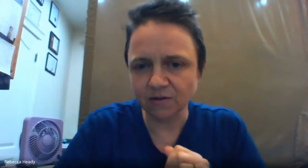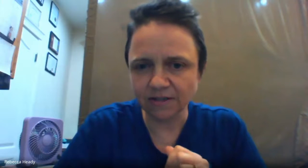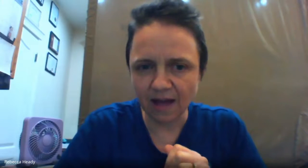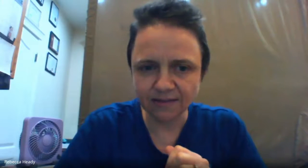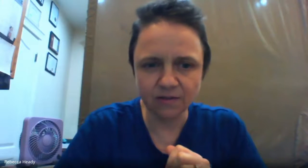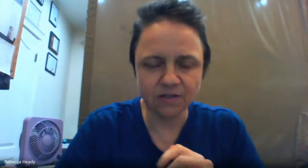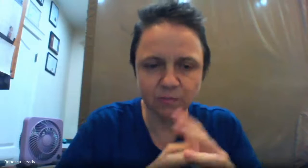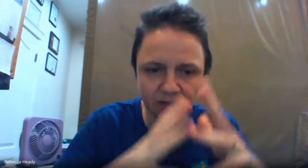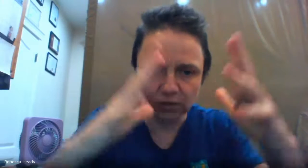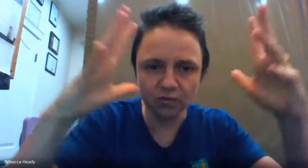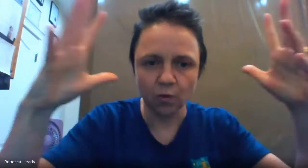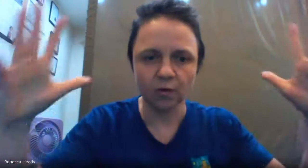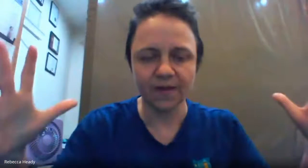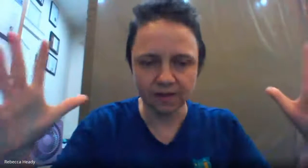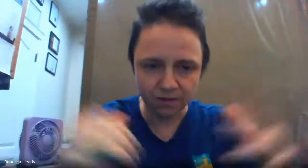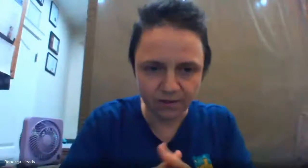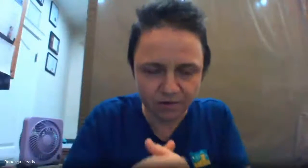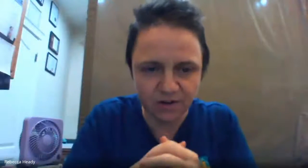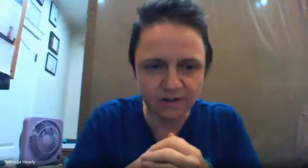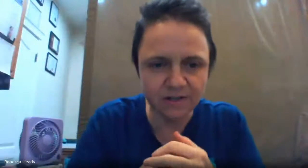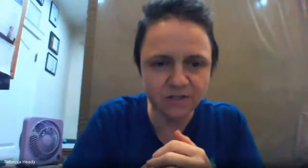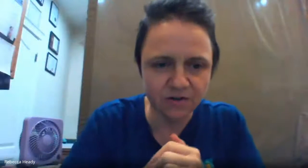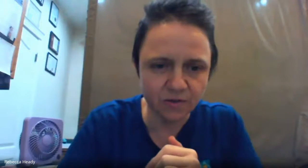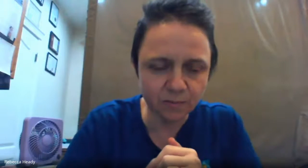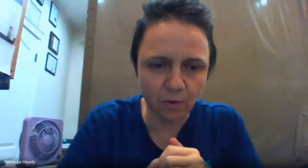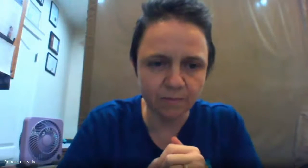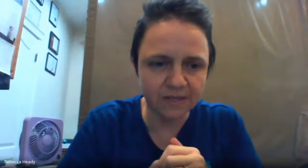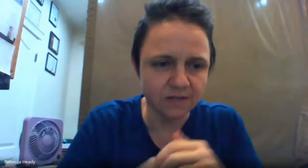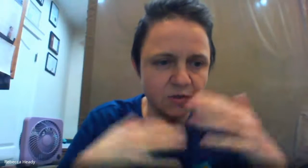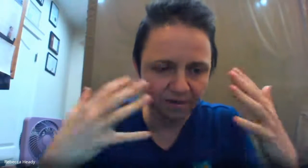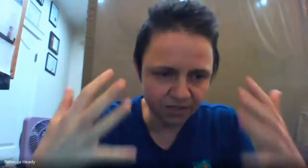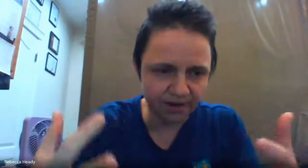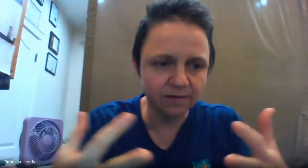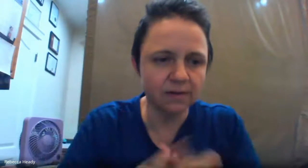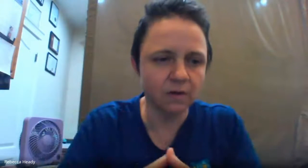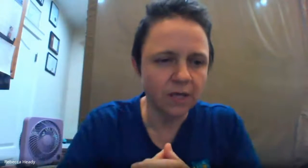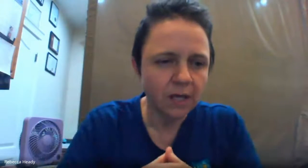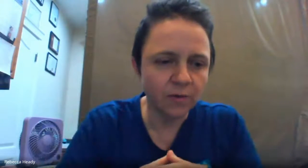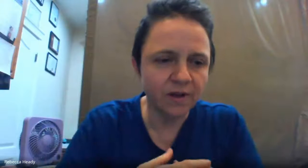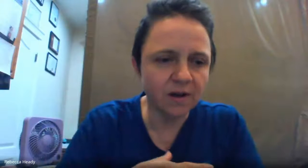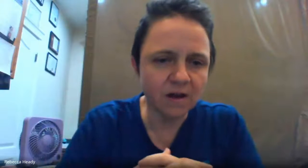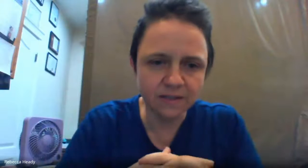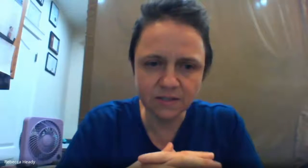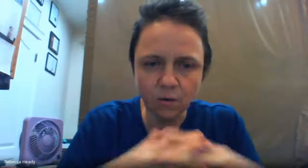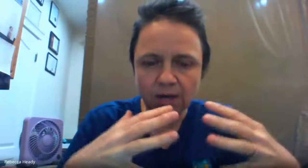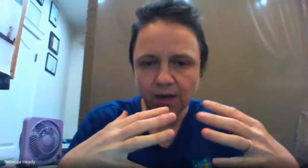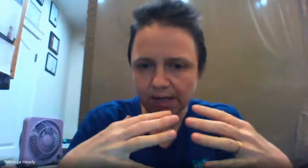there's this big, huge world that you're, going to start to explore because you have a child, with a hearing loss. And so it's